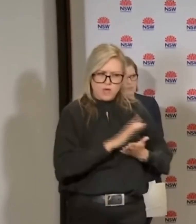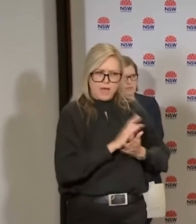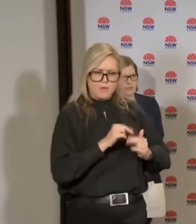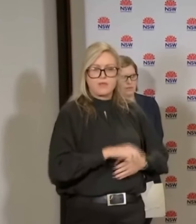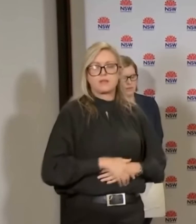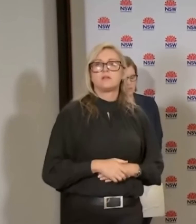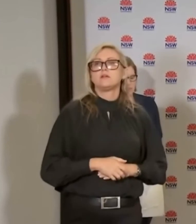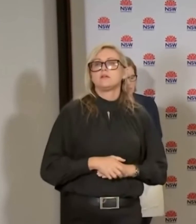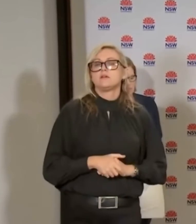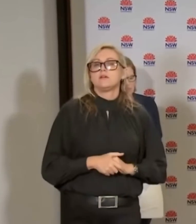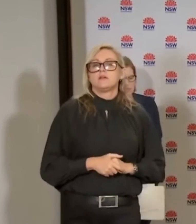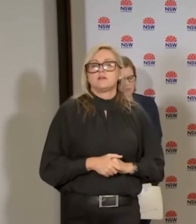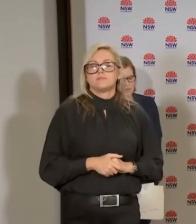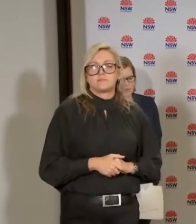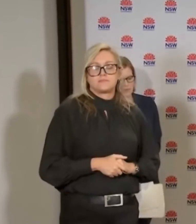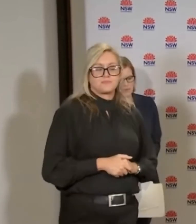would expect, is